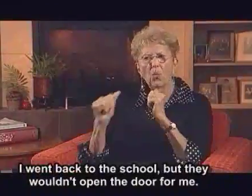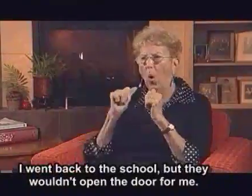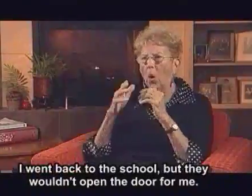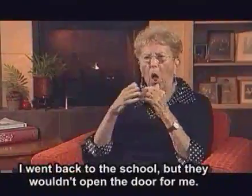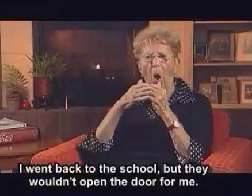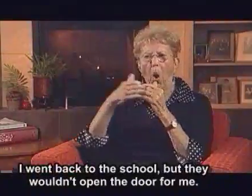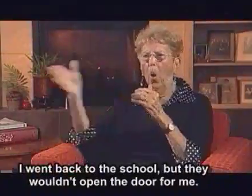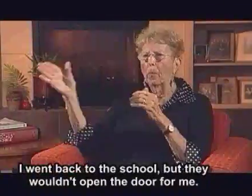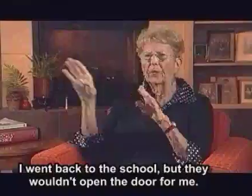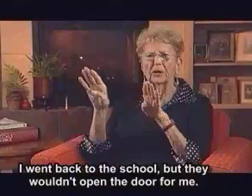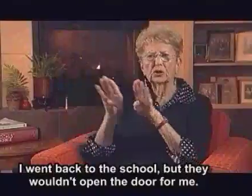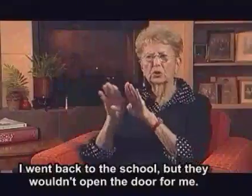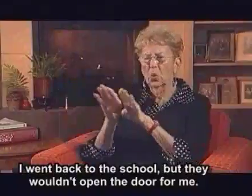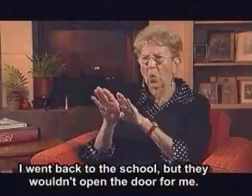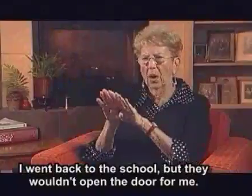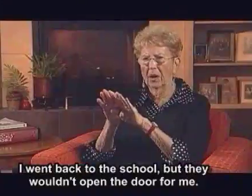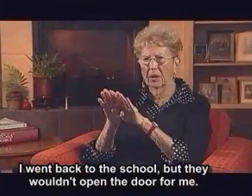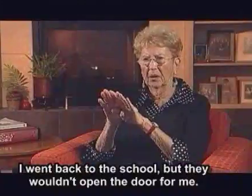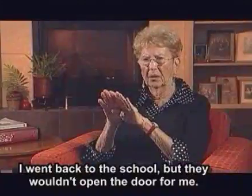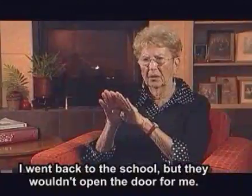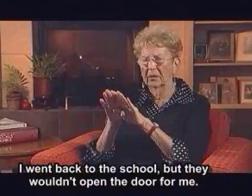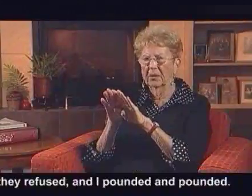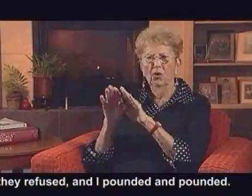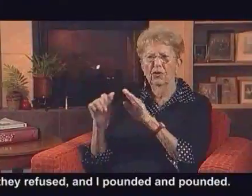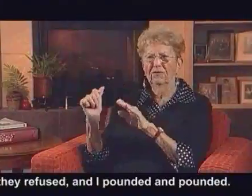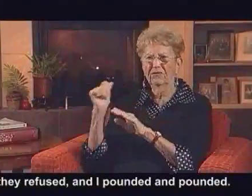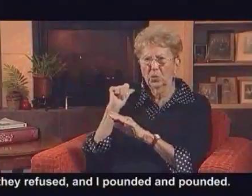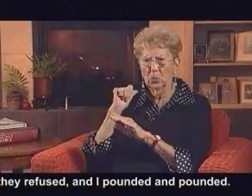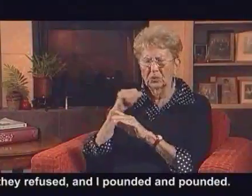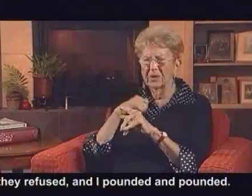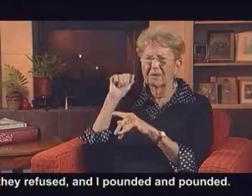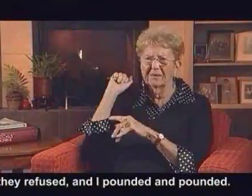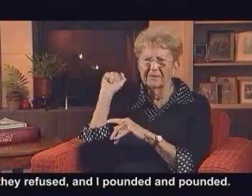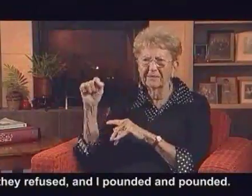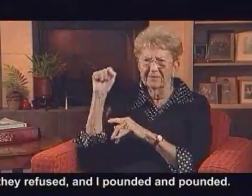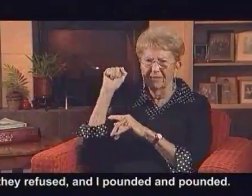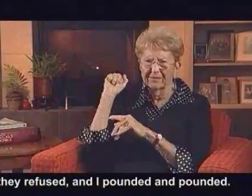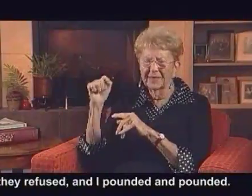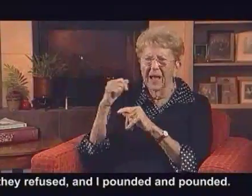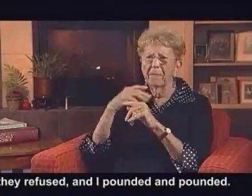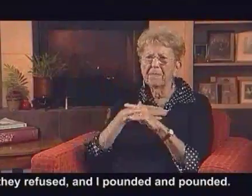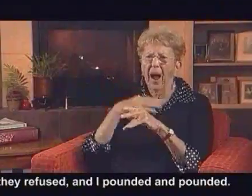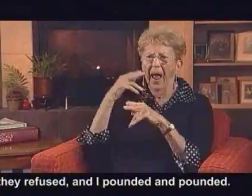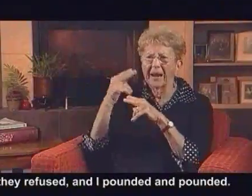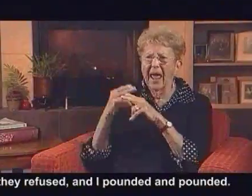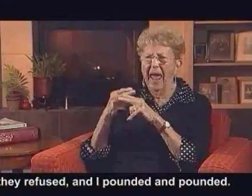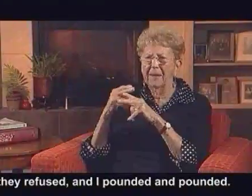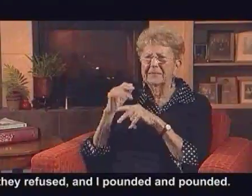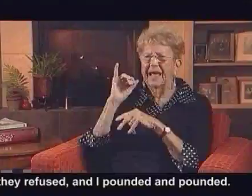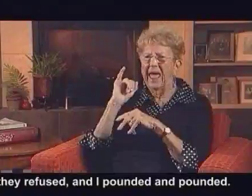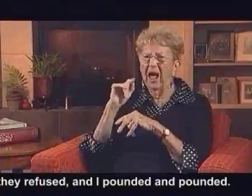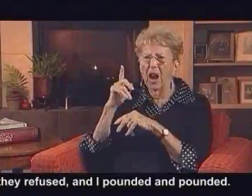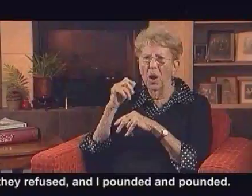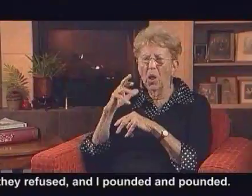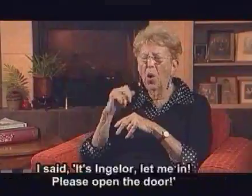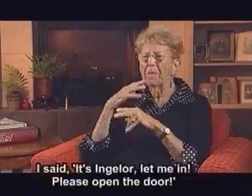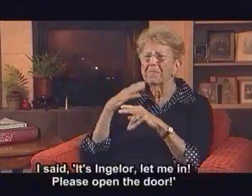I went back to the school, but they wouldn't open the door for me. They refused. I pounded and pounded, and I said,